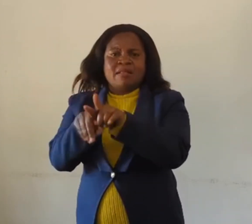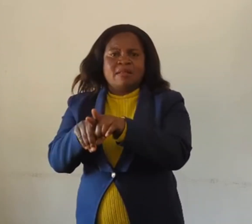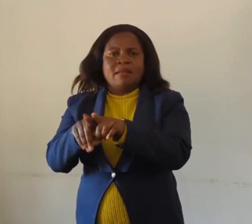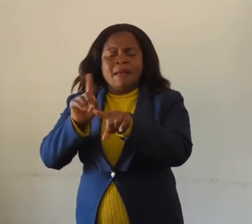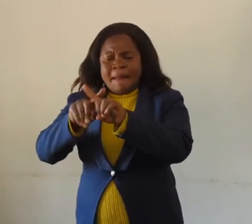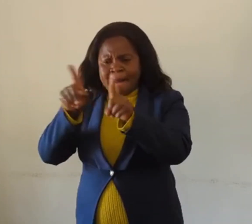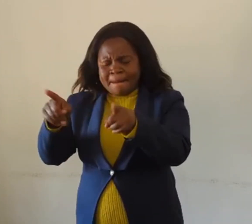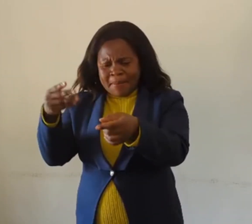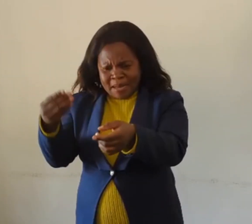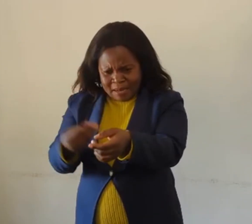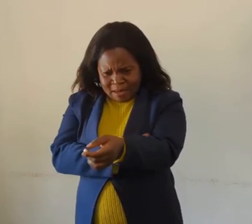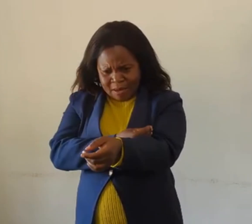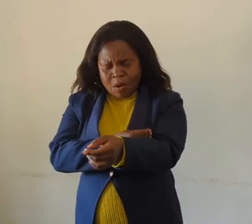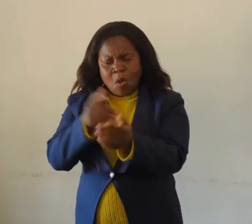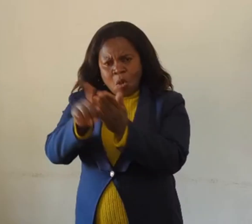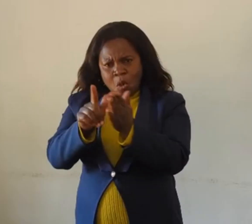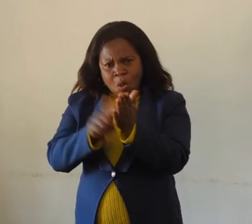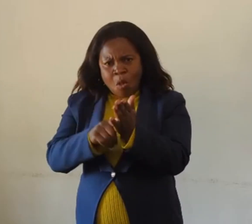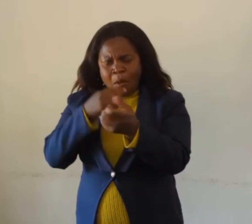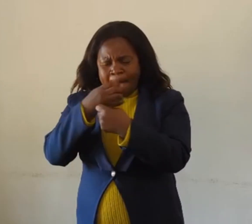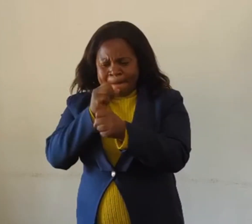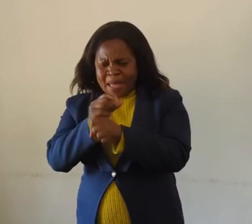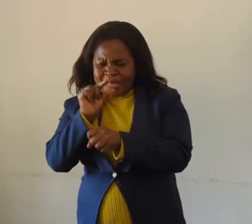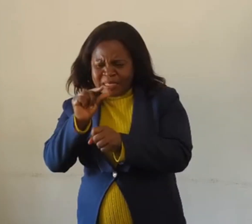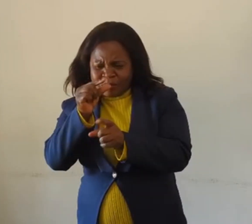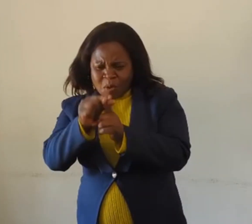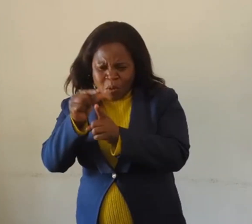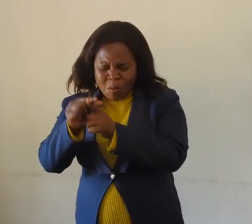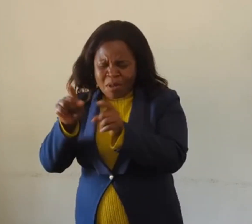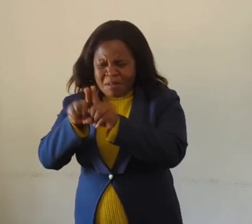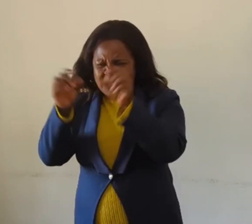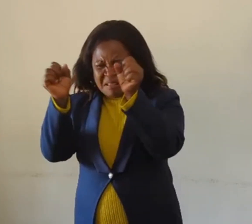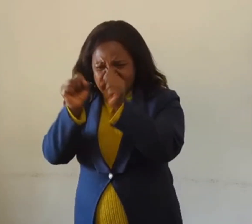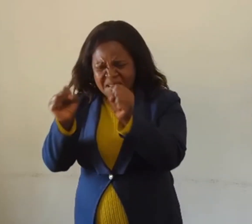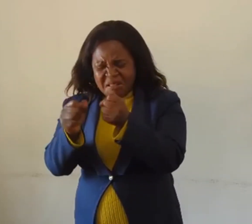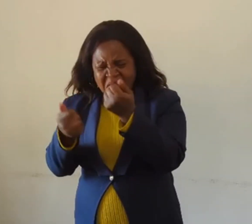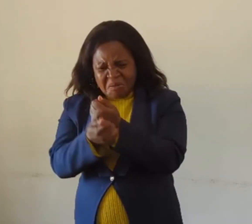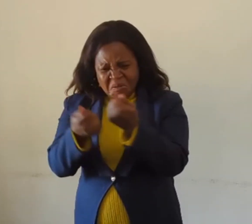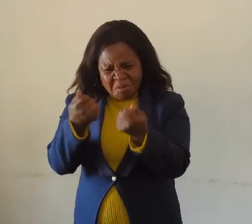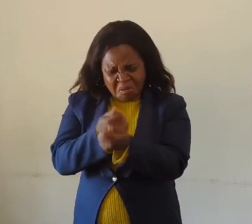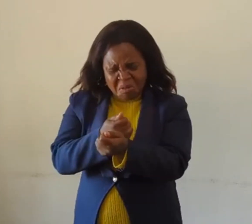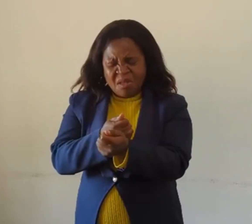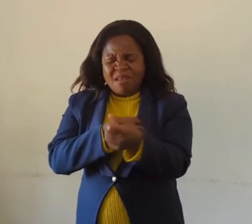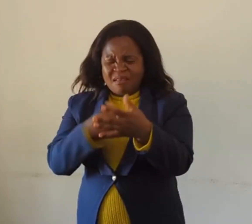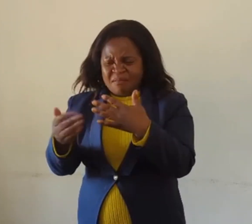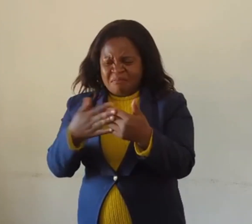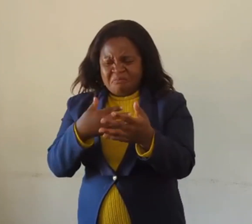small wording and structural changes to modernize and simplify the voting procedure.